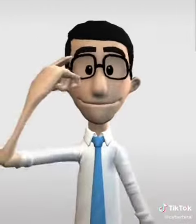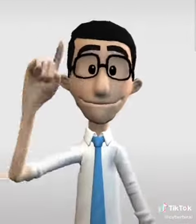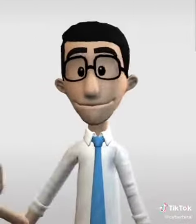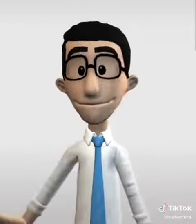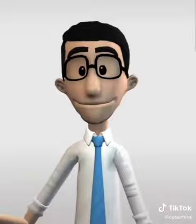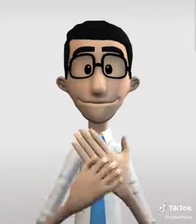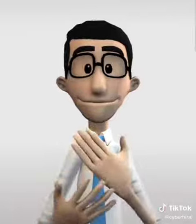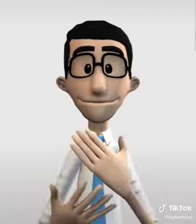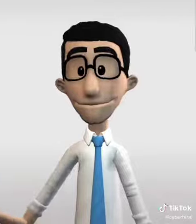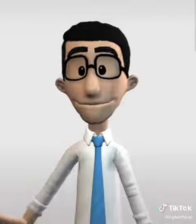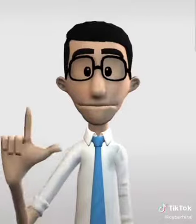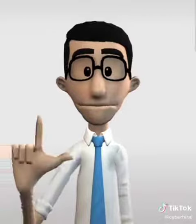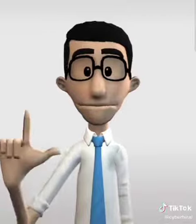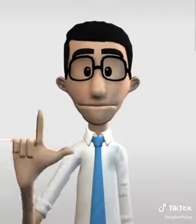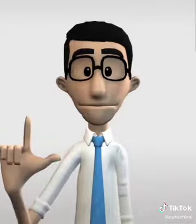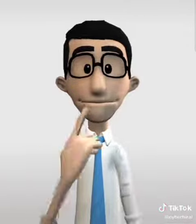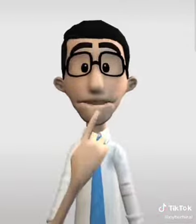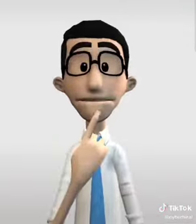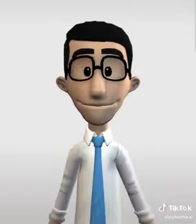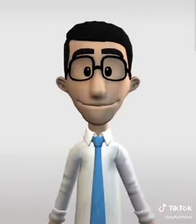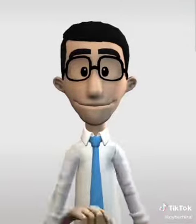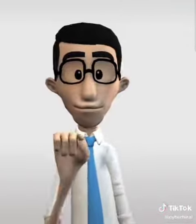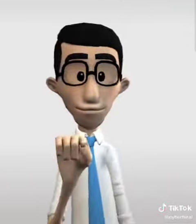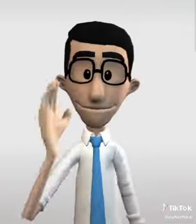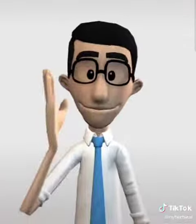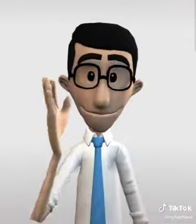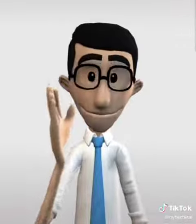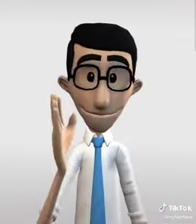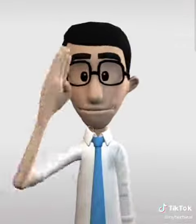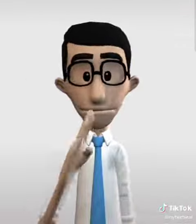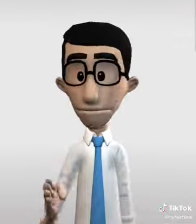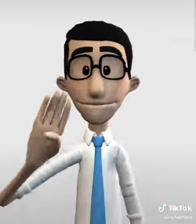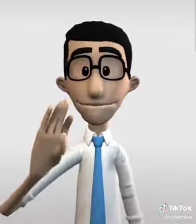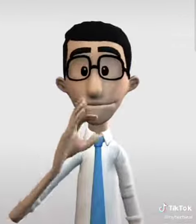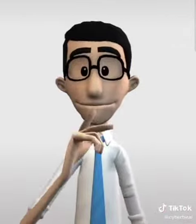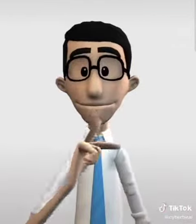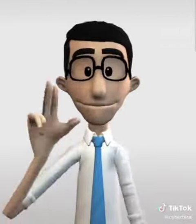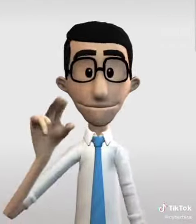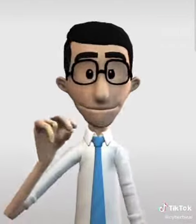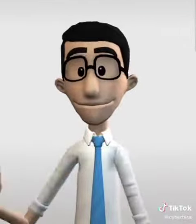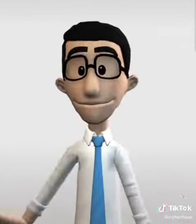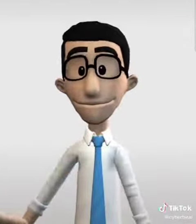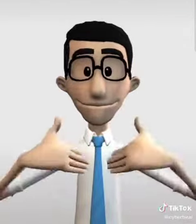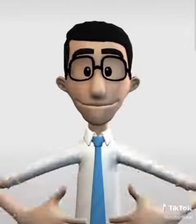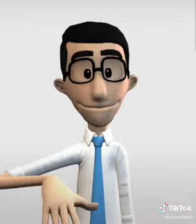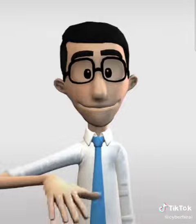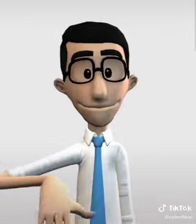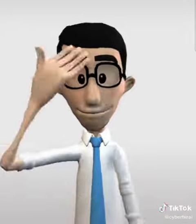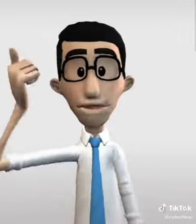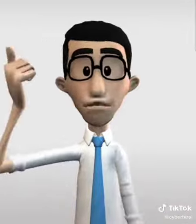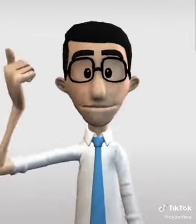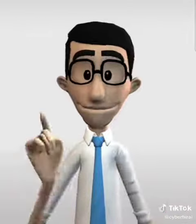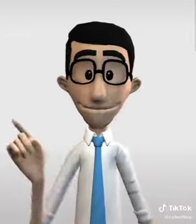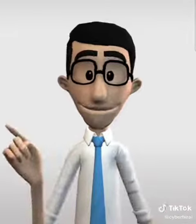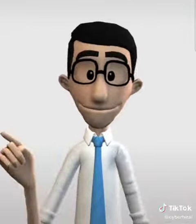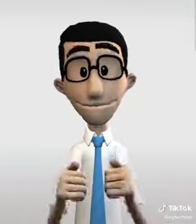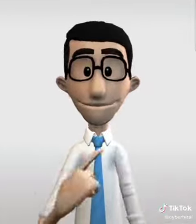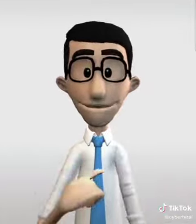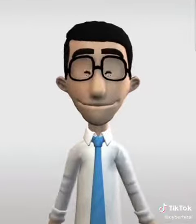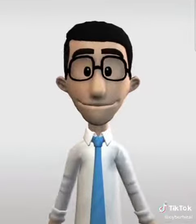a message written in his blood saying, "You will never have him back. No one has found his body yet. Because he is with me." A